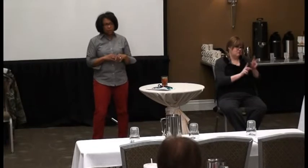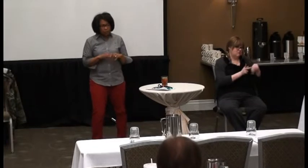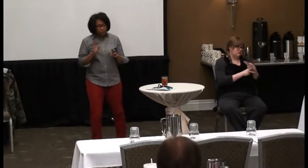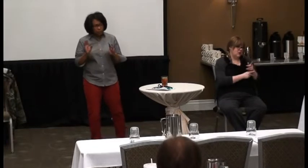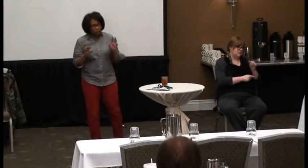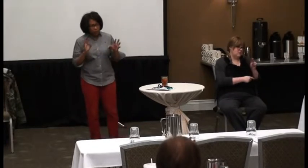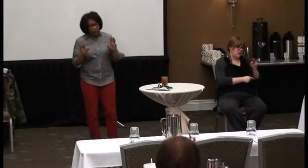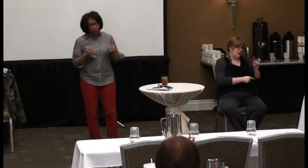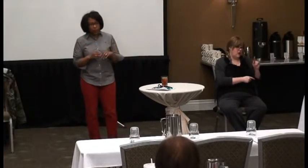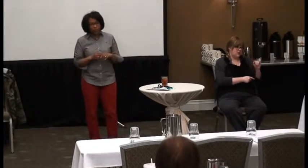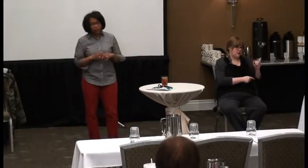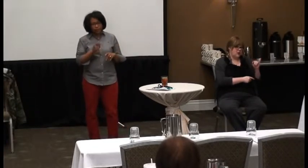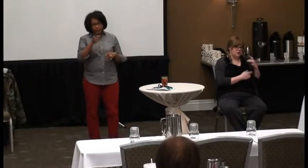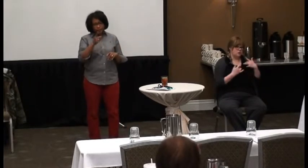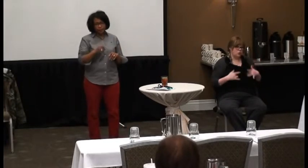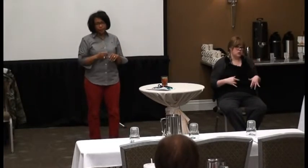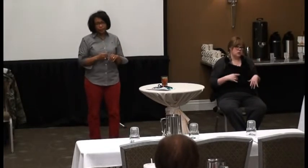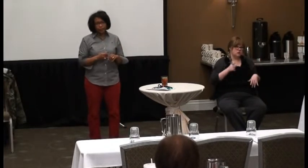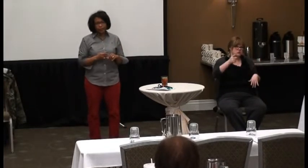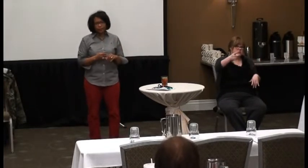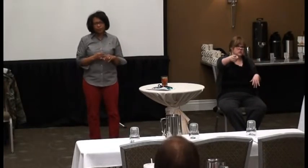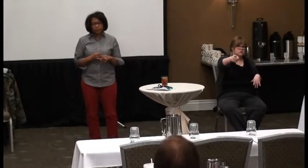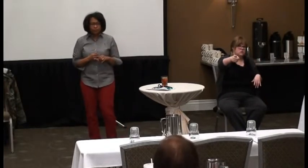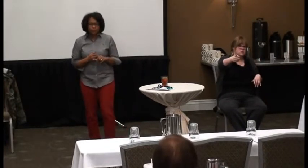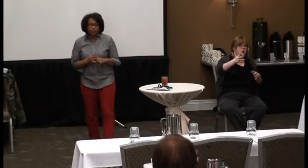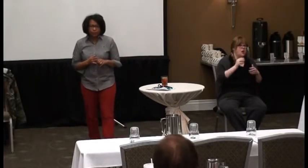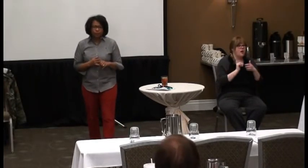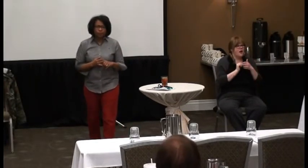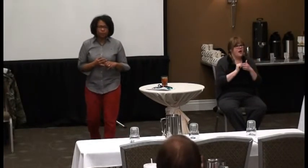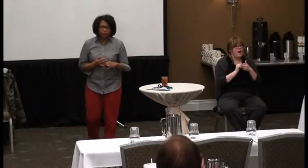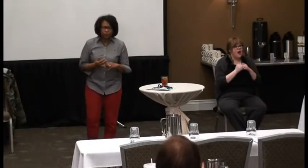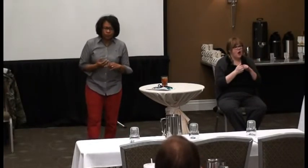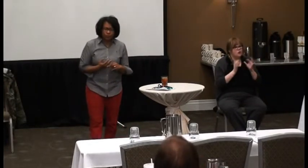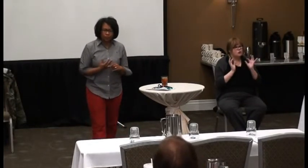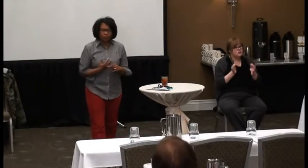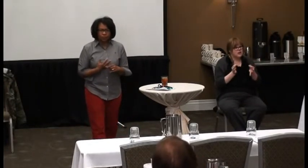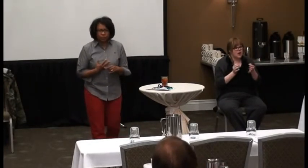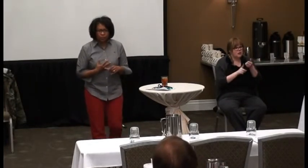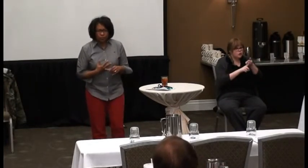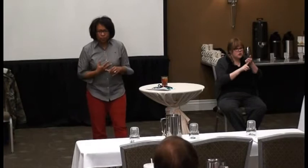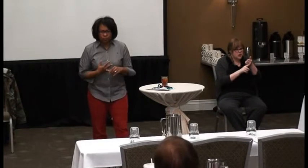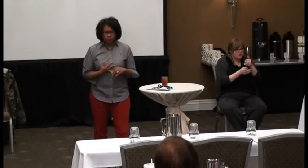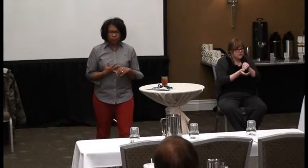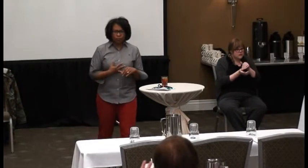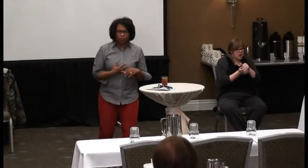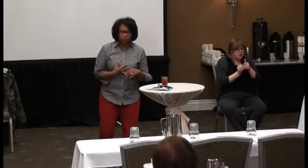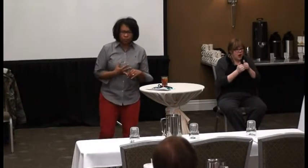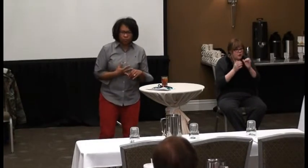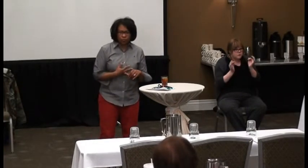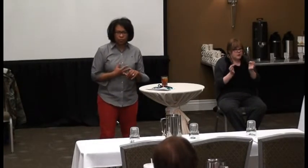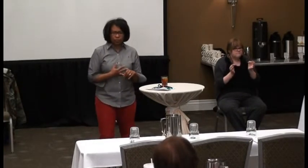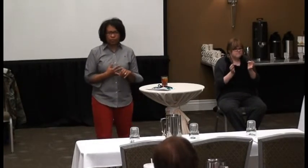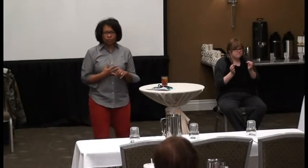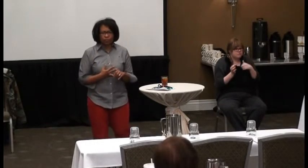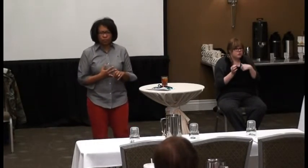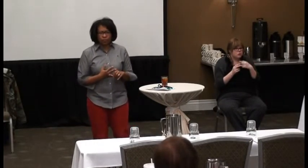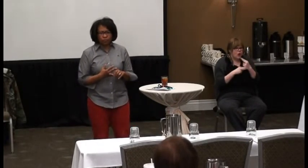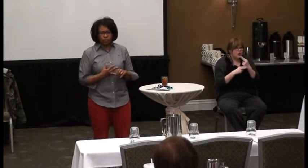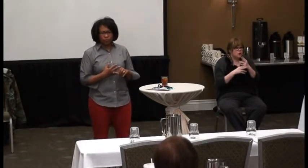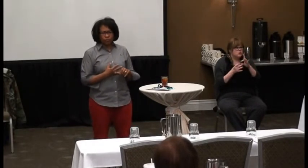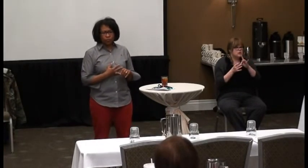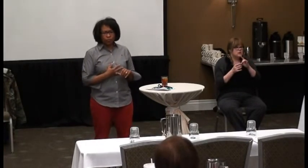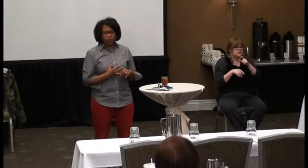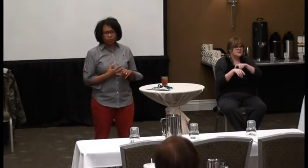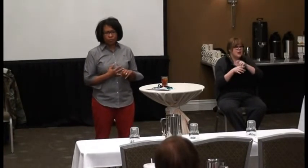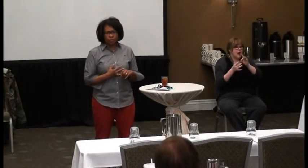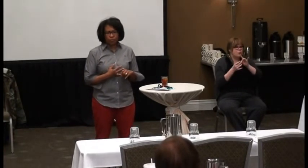kind of heard those. How do you decide as a doctor whether or not to use time release, single